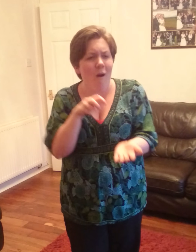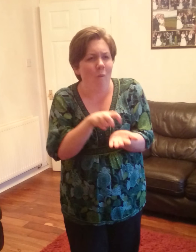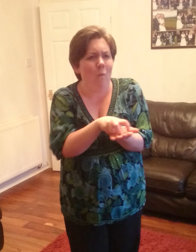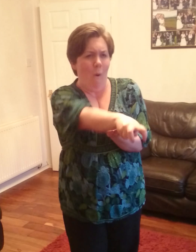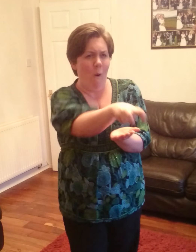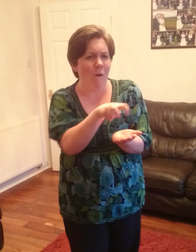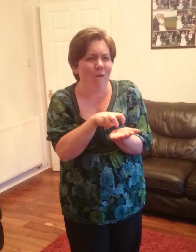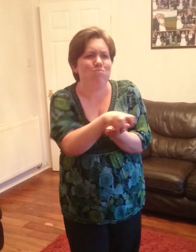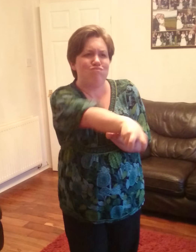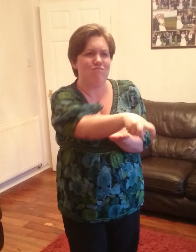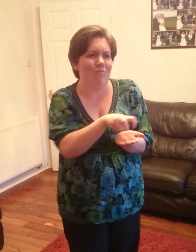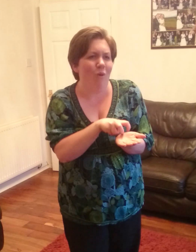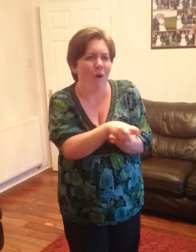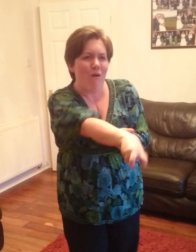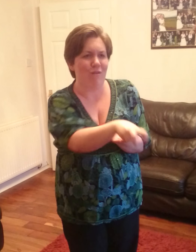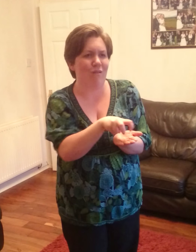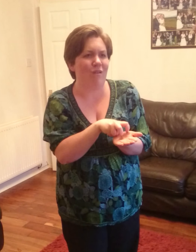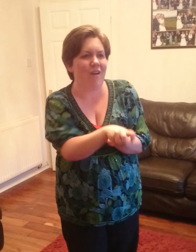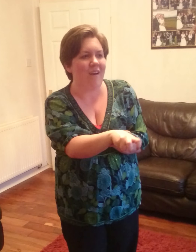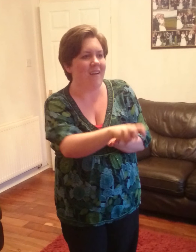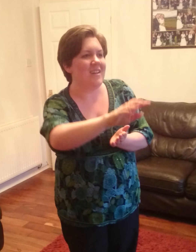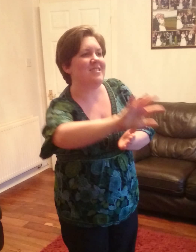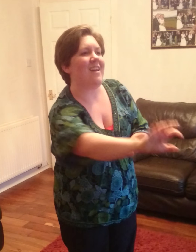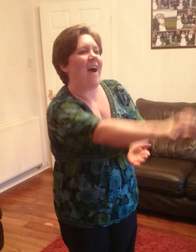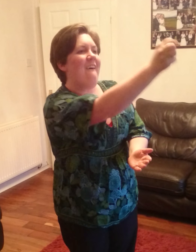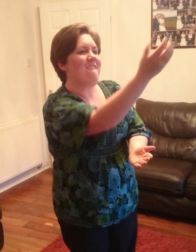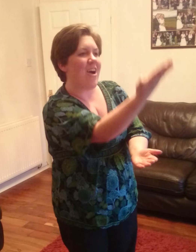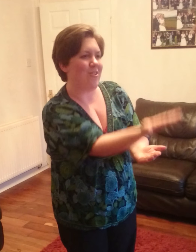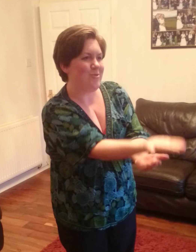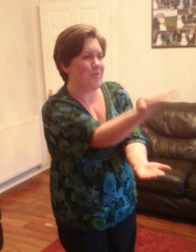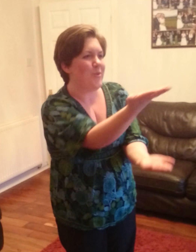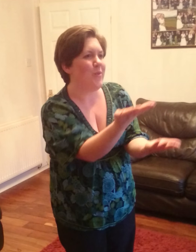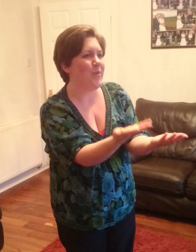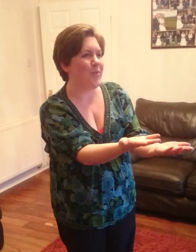I work for miles to life on you